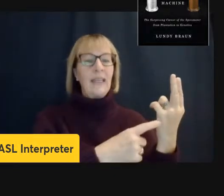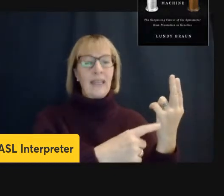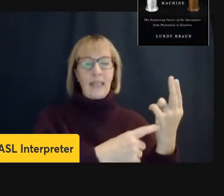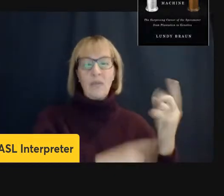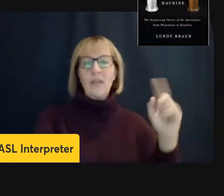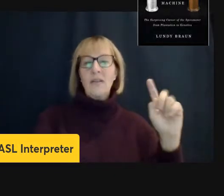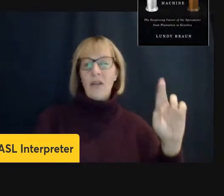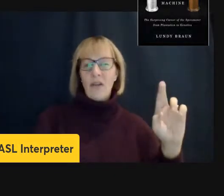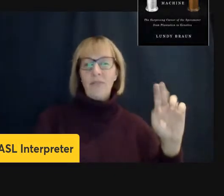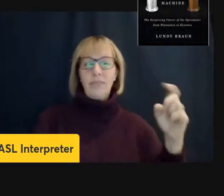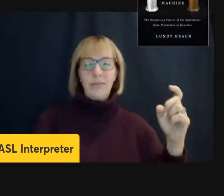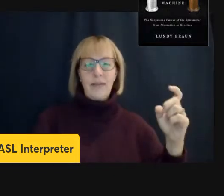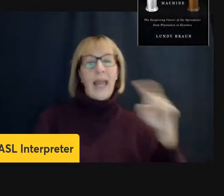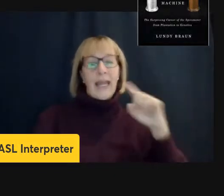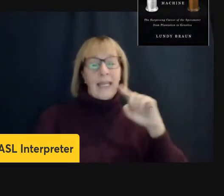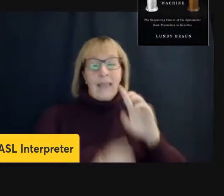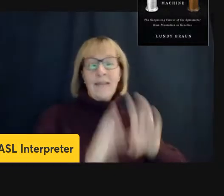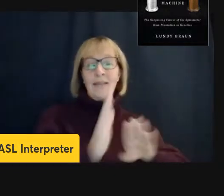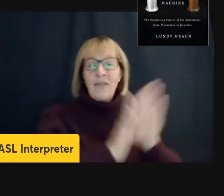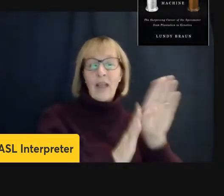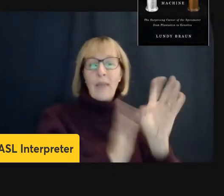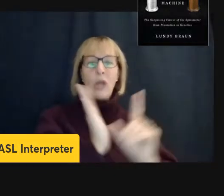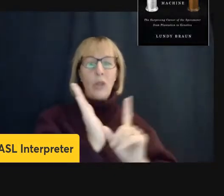African-American newspapers.